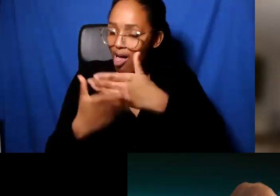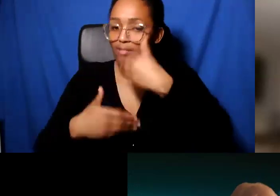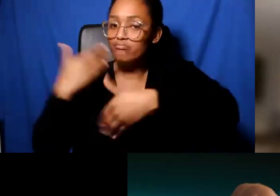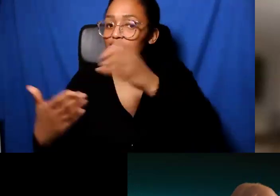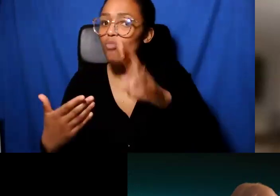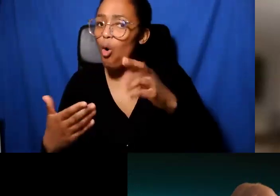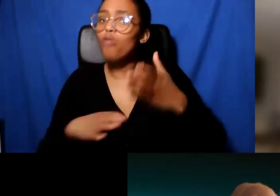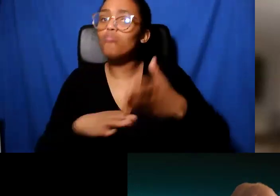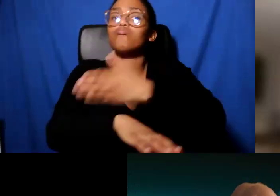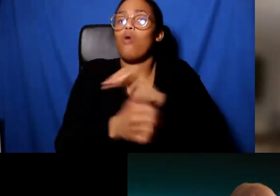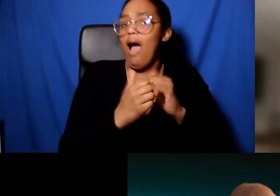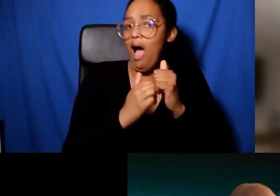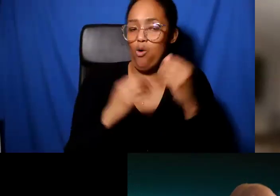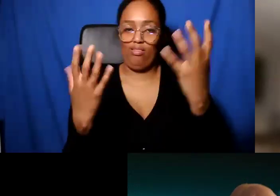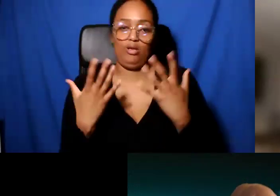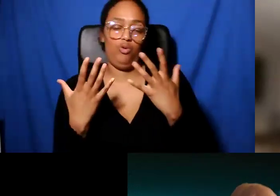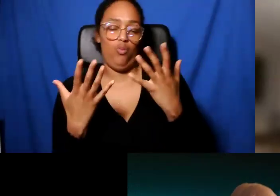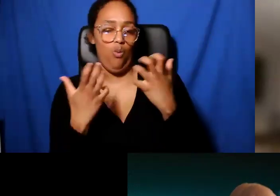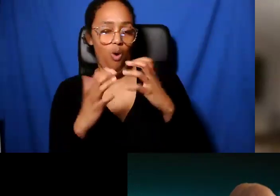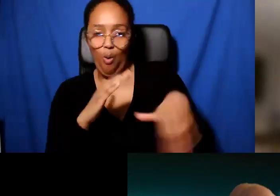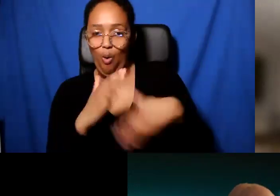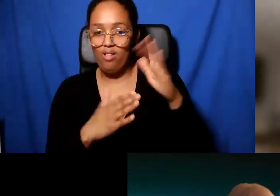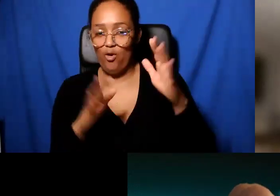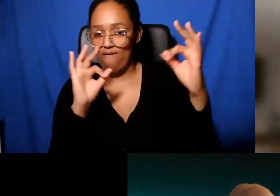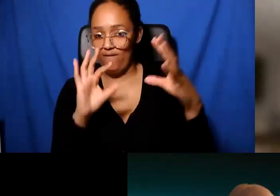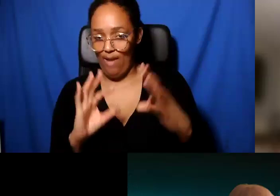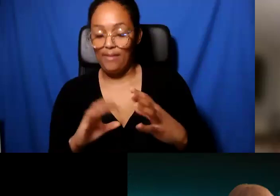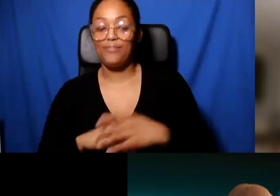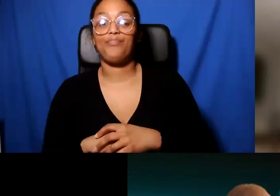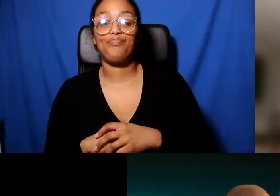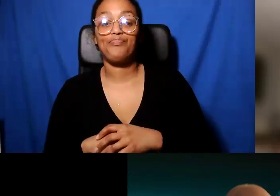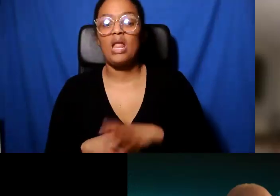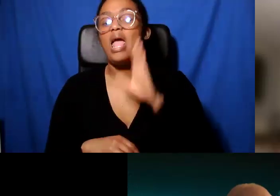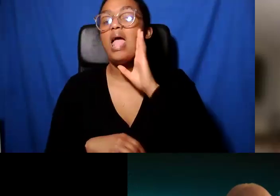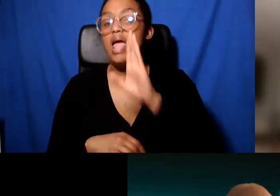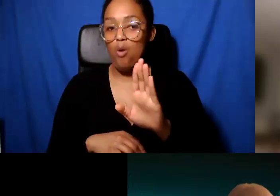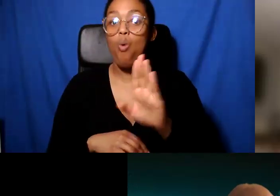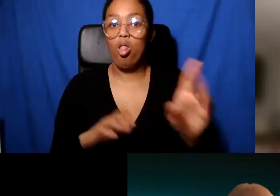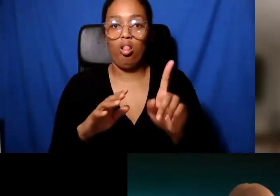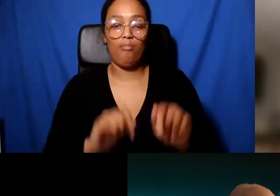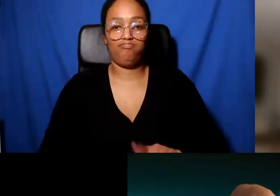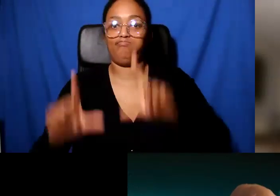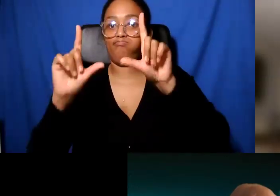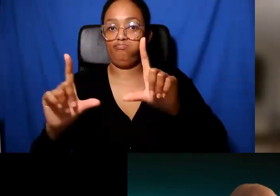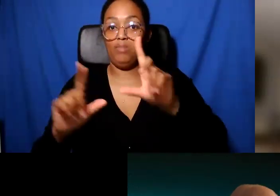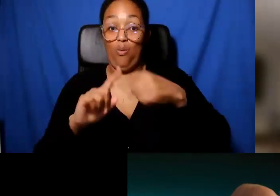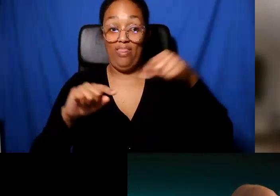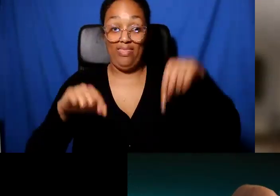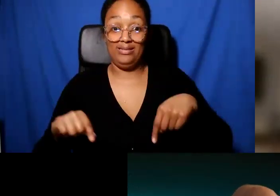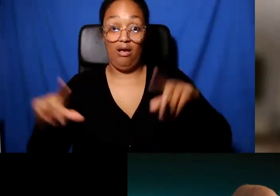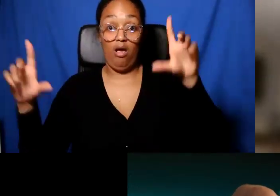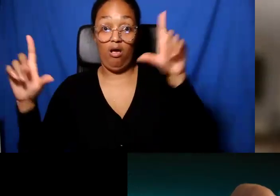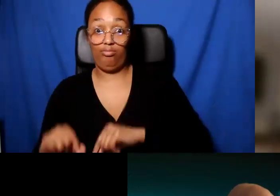that. So the satisfaction survey will also appear automatically after the presentation is closed,